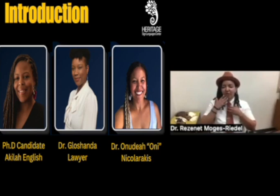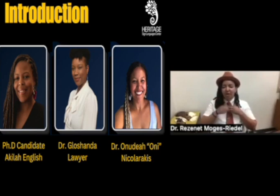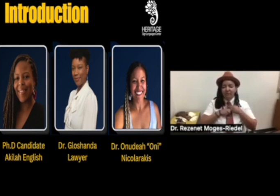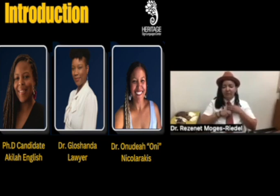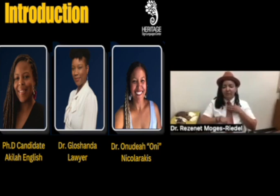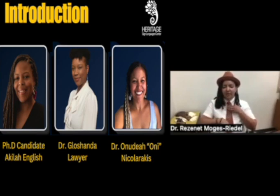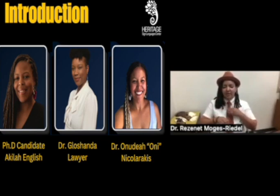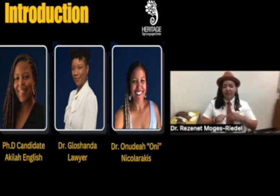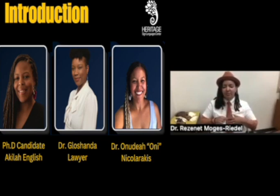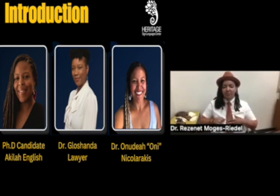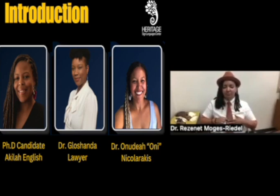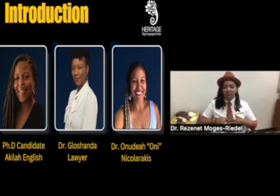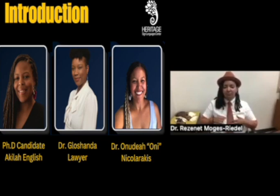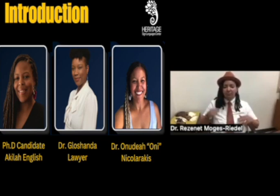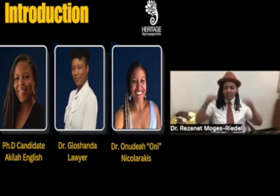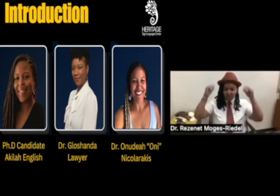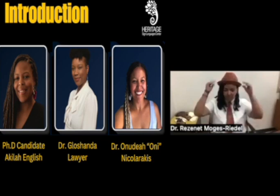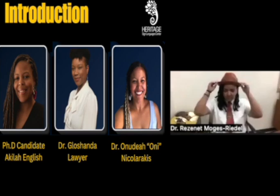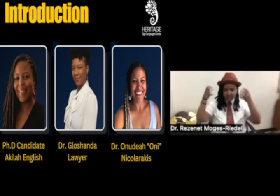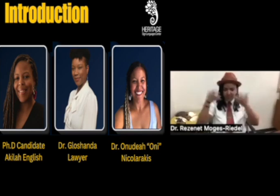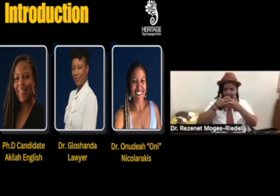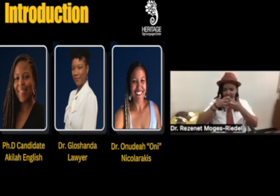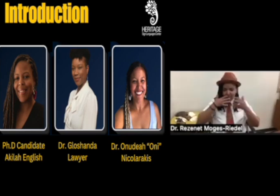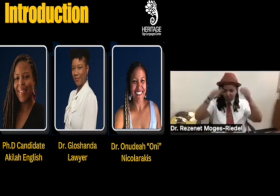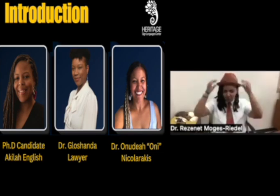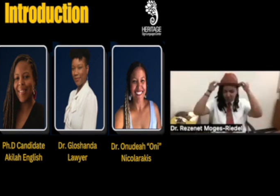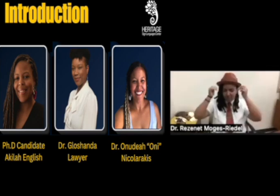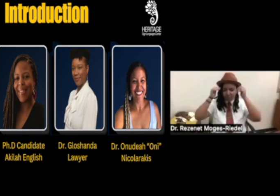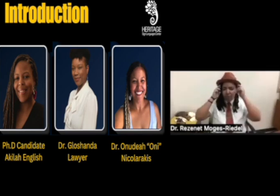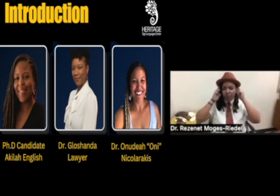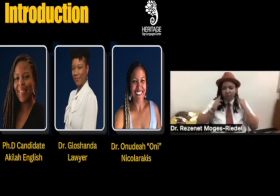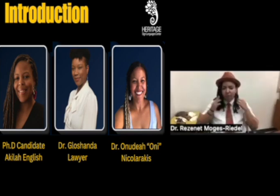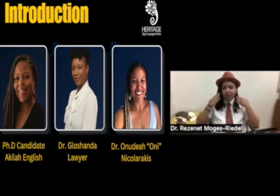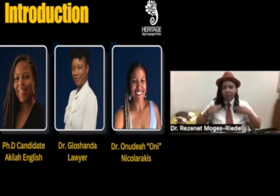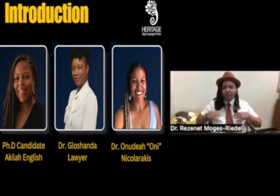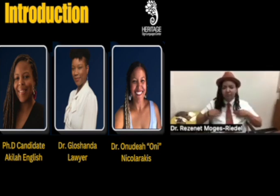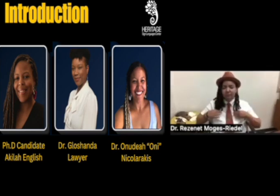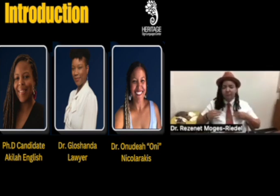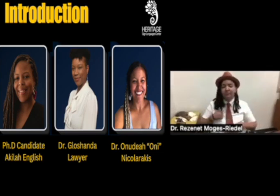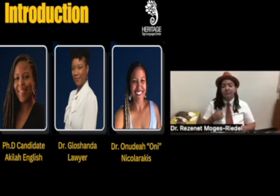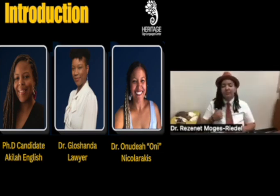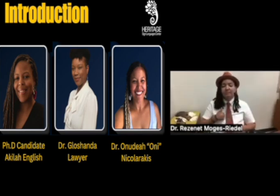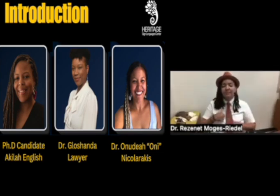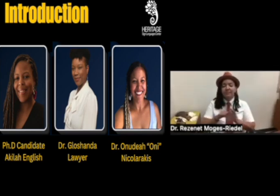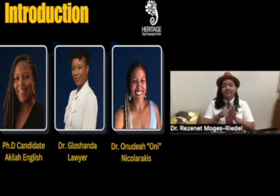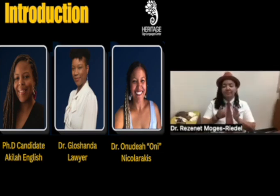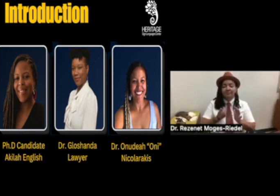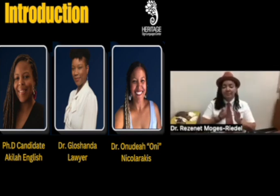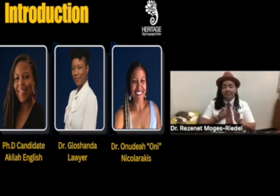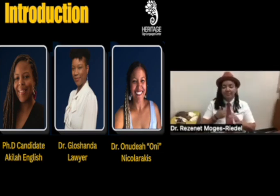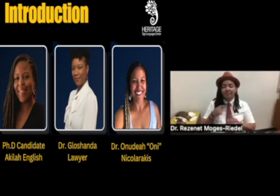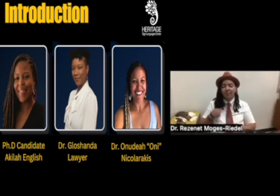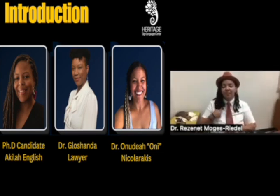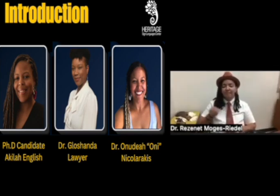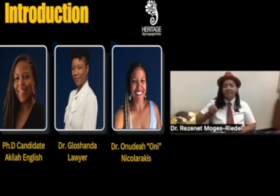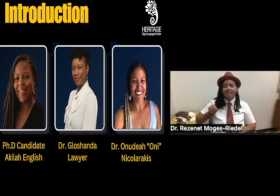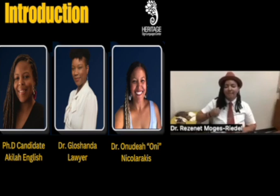I have a tie. It's like a burnt orange color. I also have a hat that matches the color on the tie.